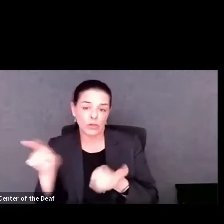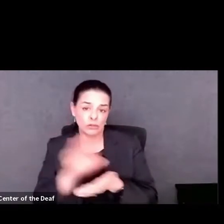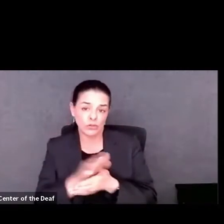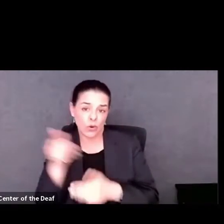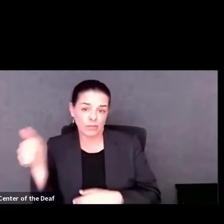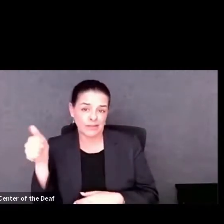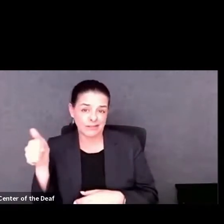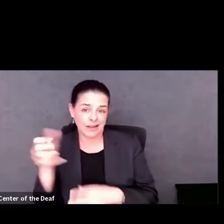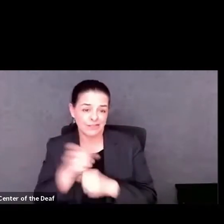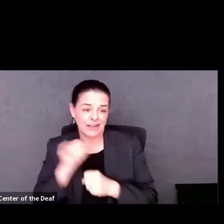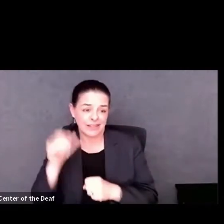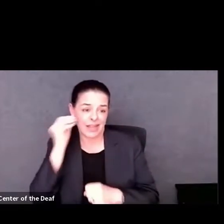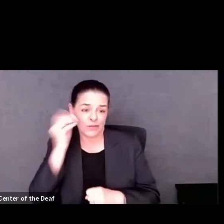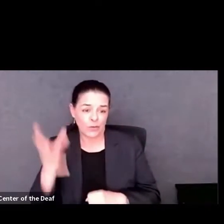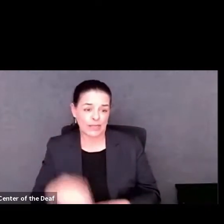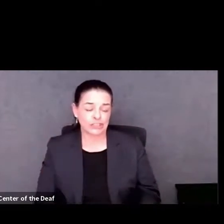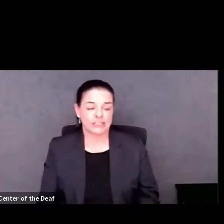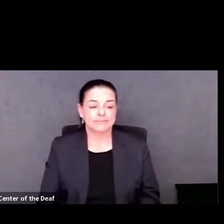to get that information.